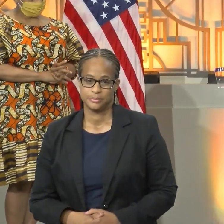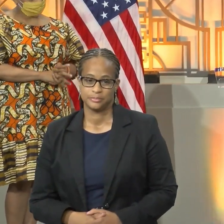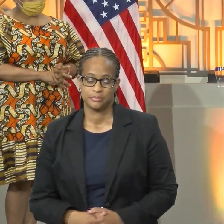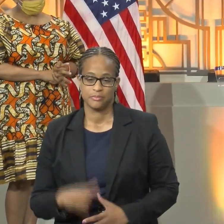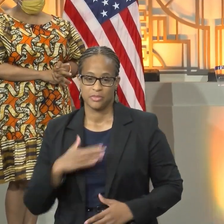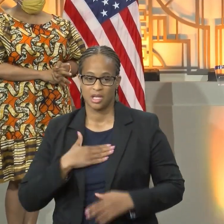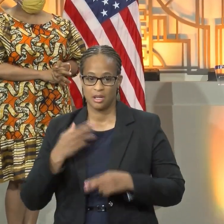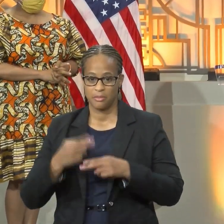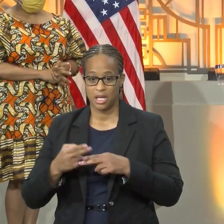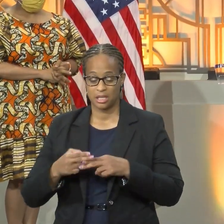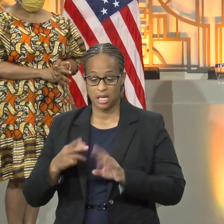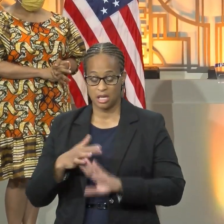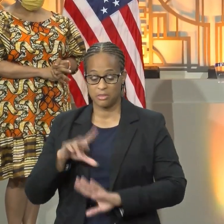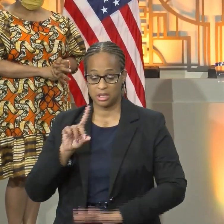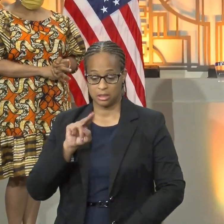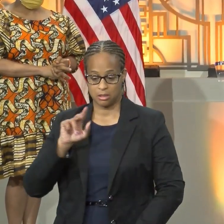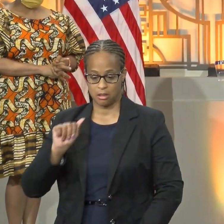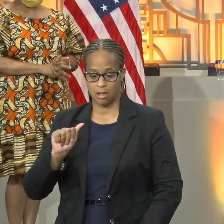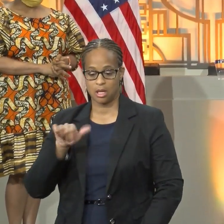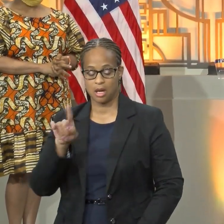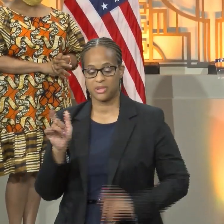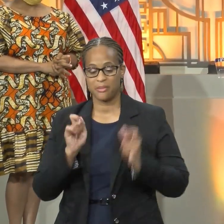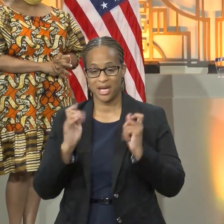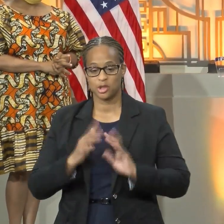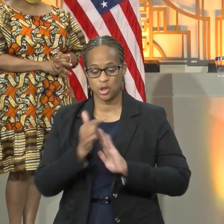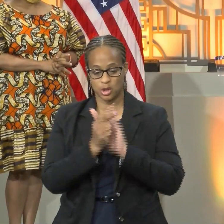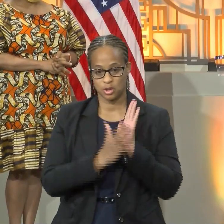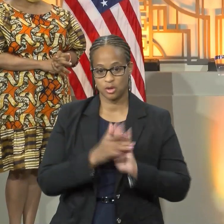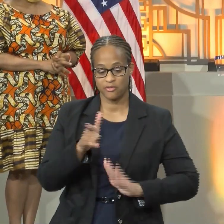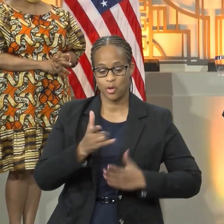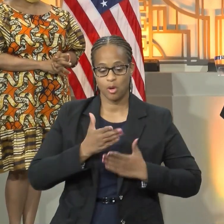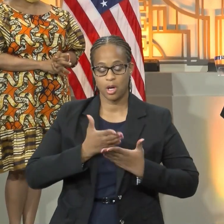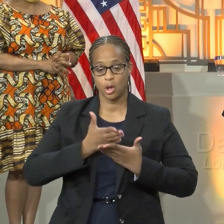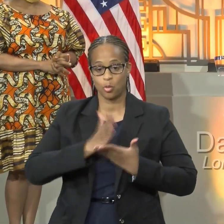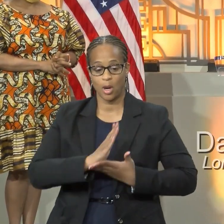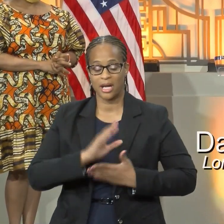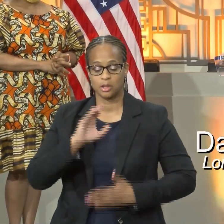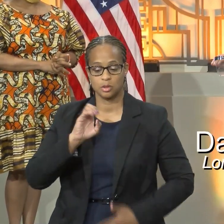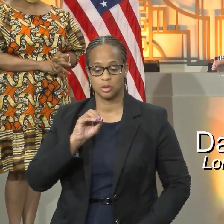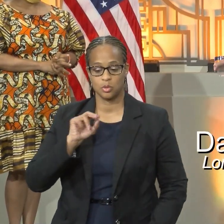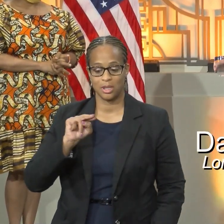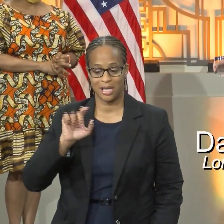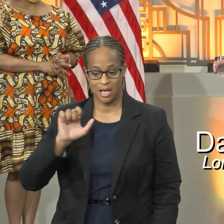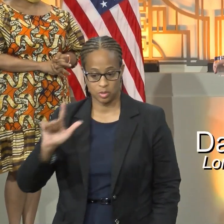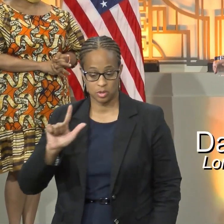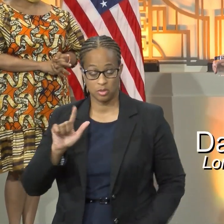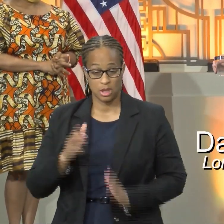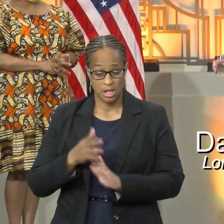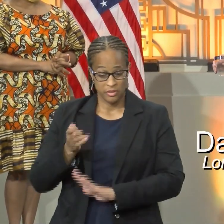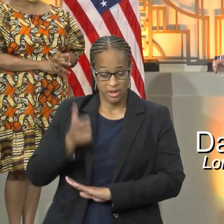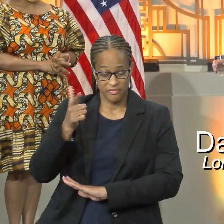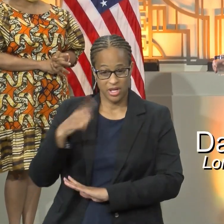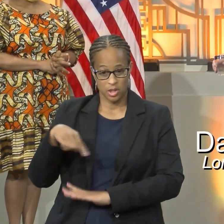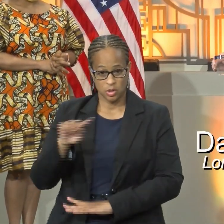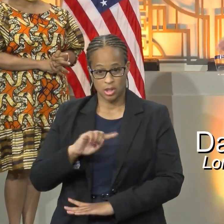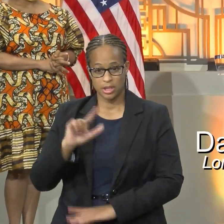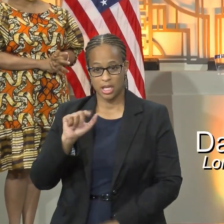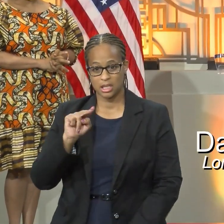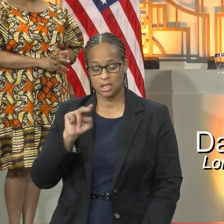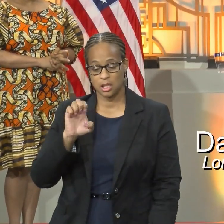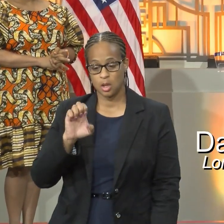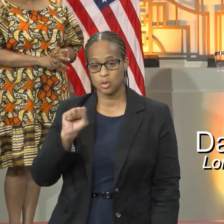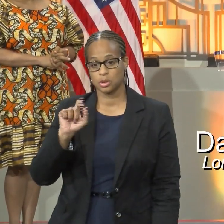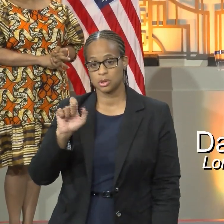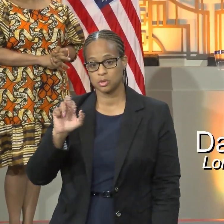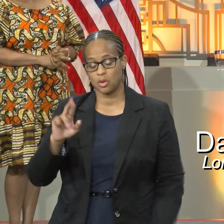My name is Donna Carney, and I am the managing attorney for a right to counsel eviction pilot at Lone Star Legal